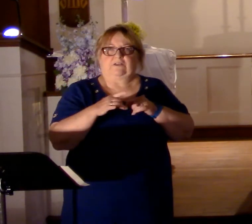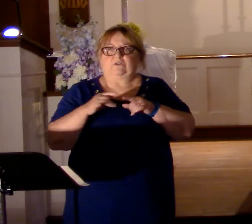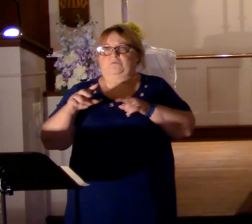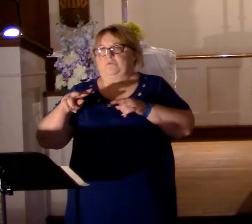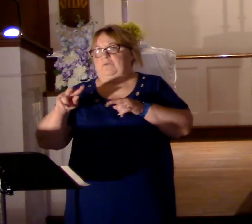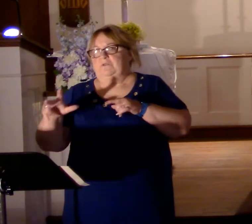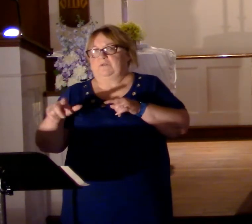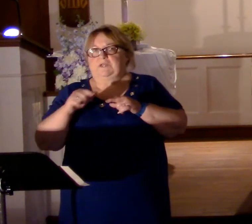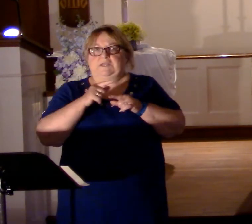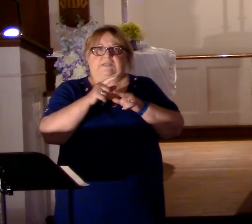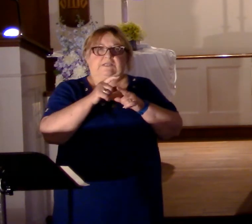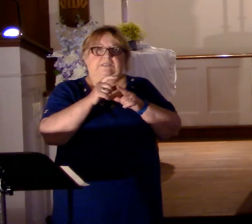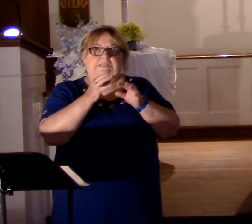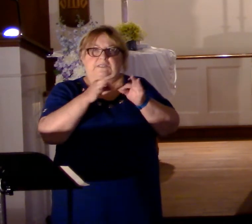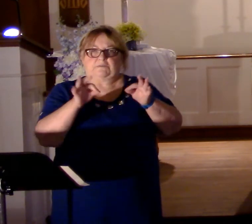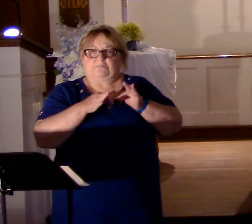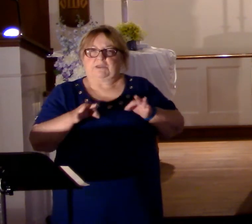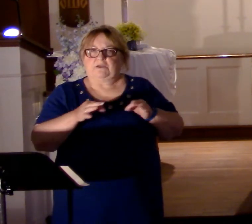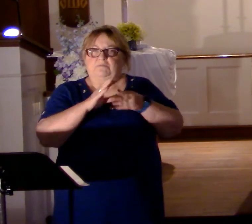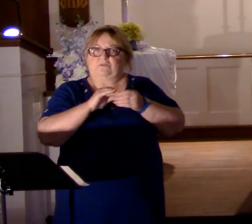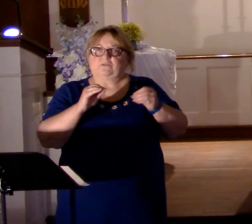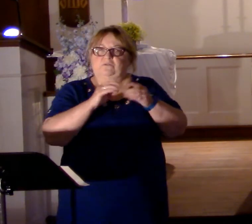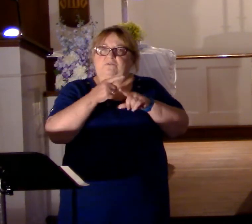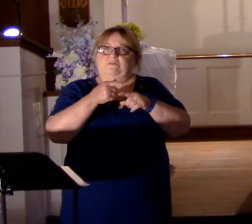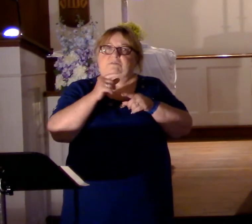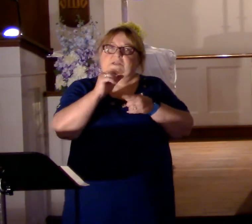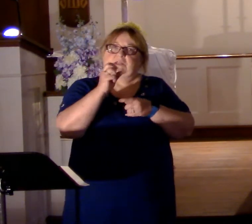23. And this is the parable of the sower.